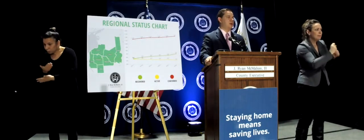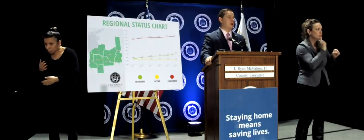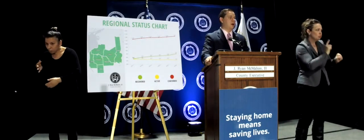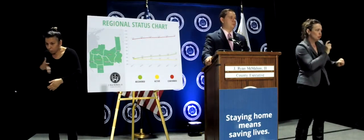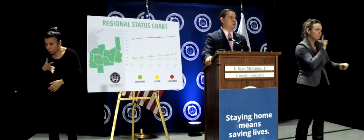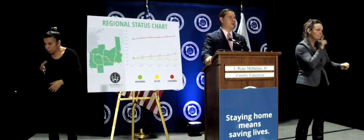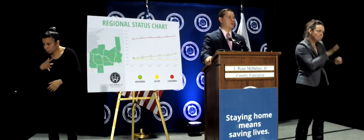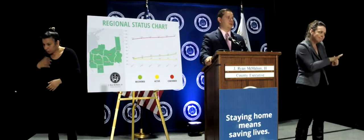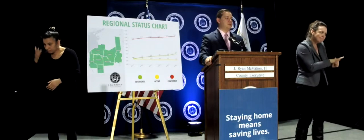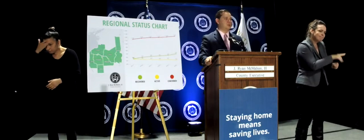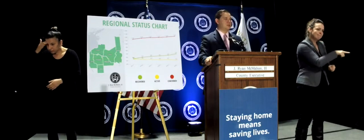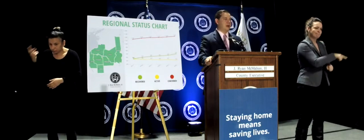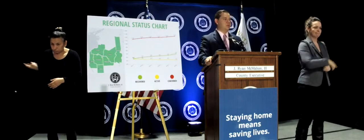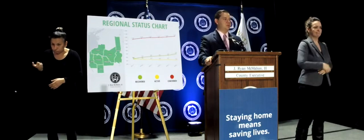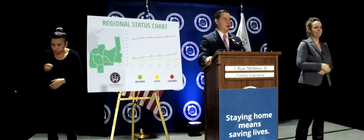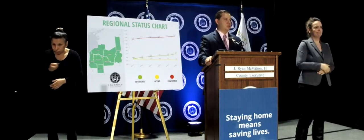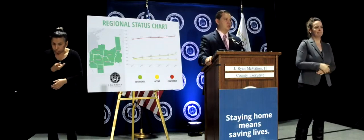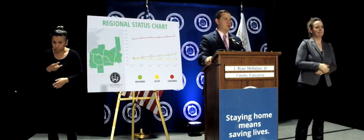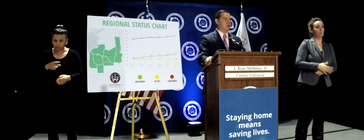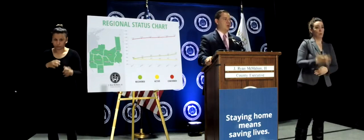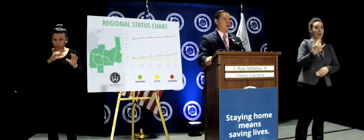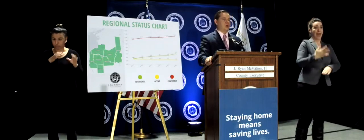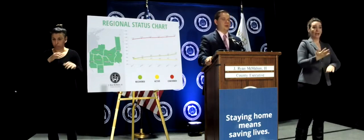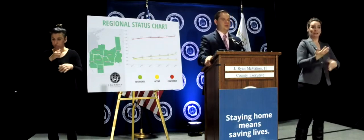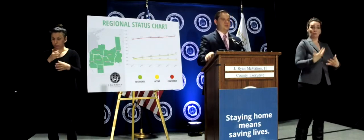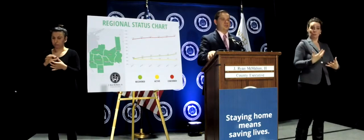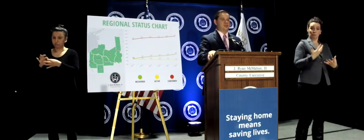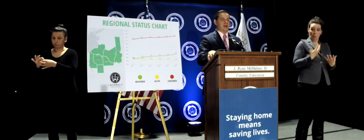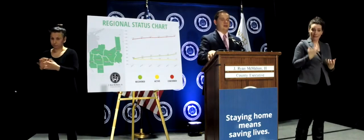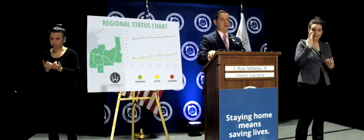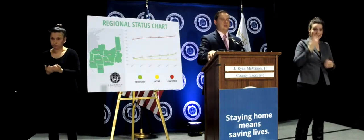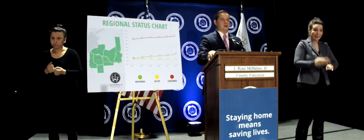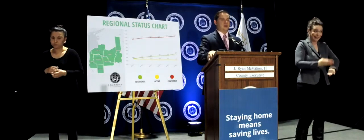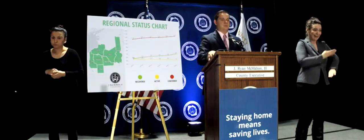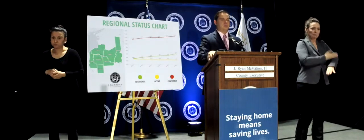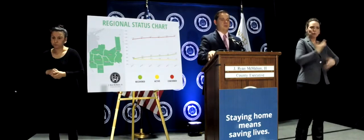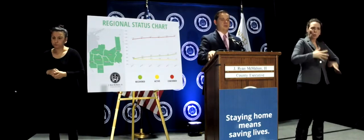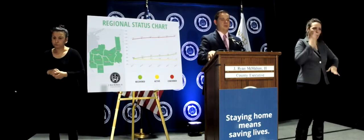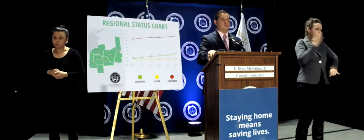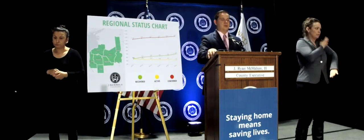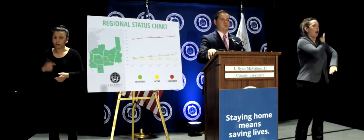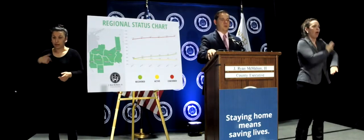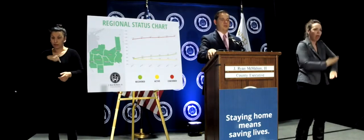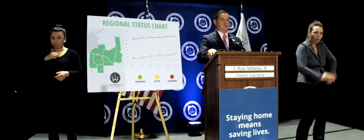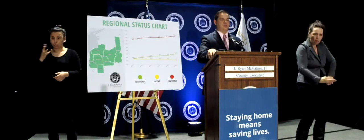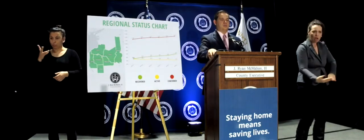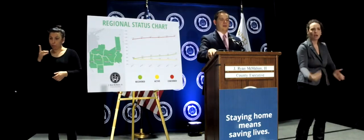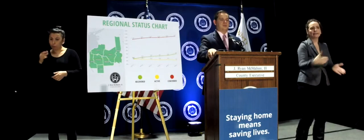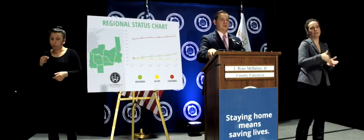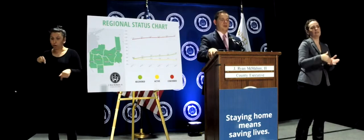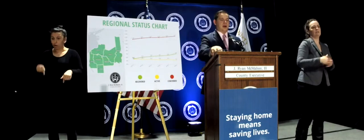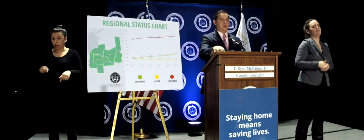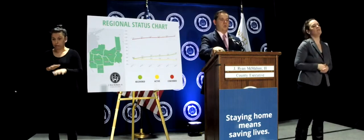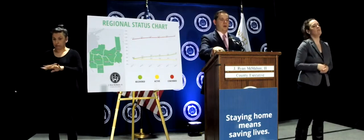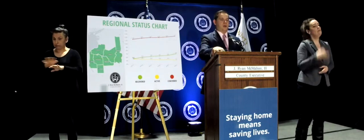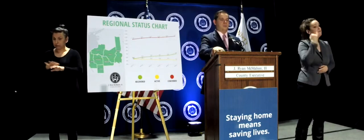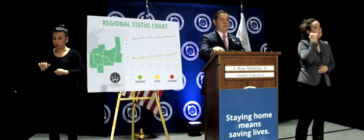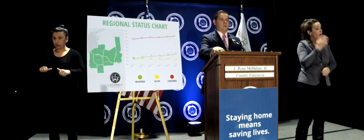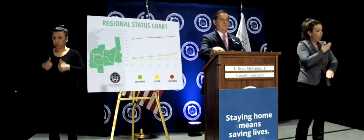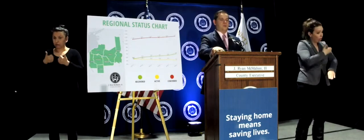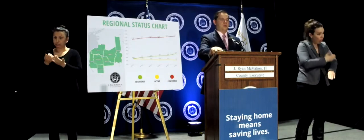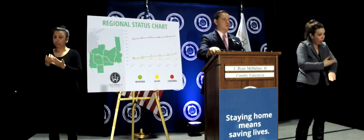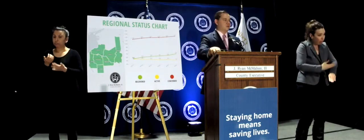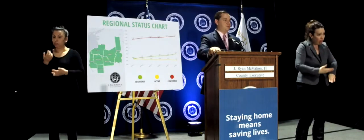made because of a decision that was rushed, or a decision that maybe in a phase one you should have left out